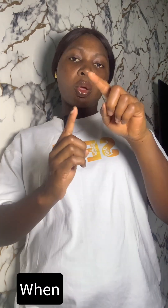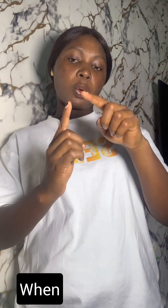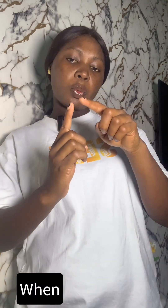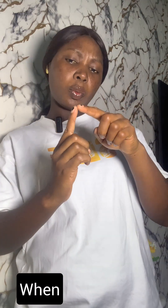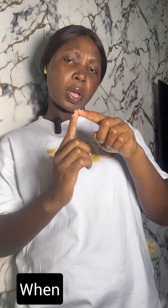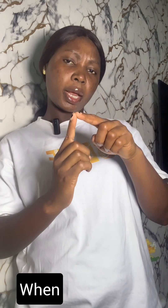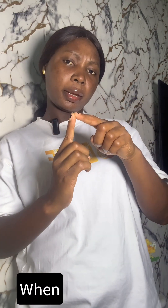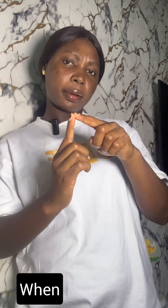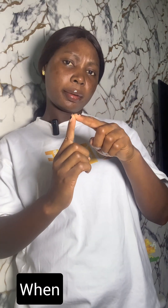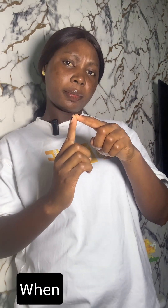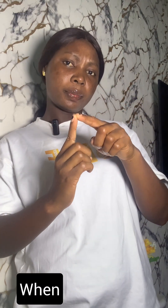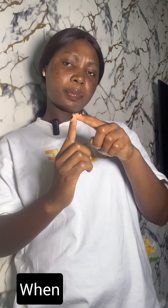When,